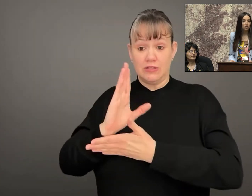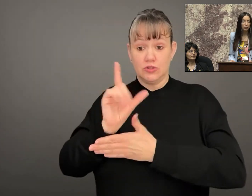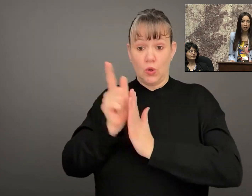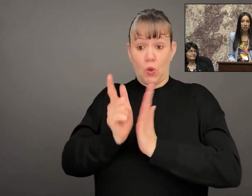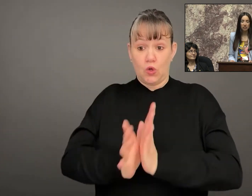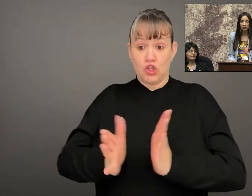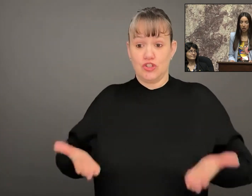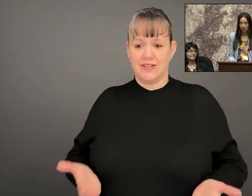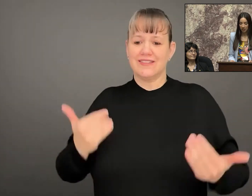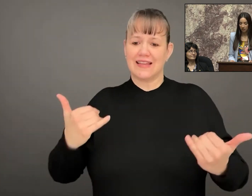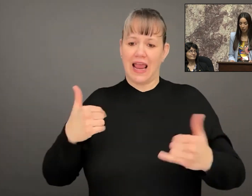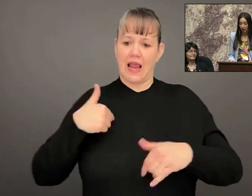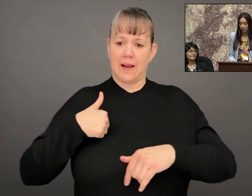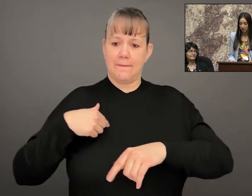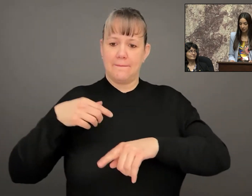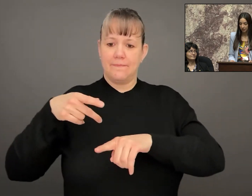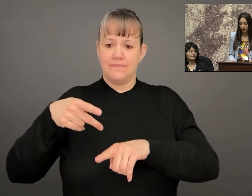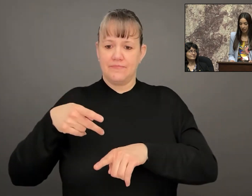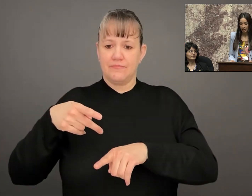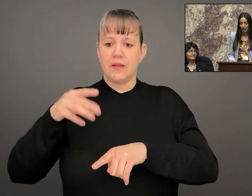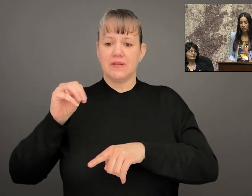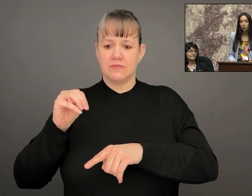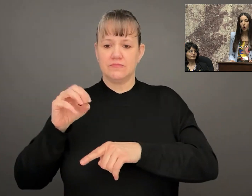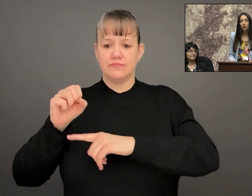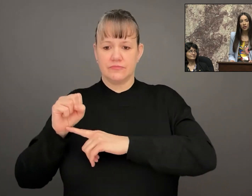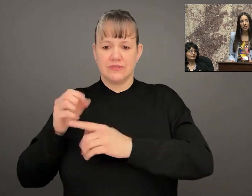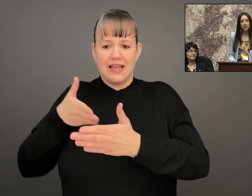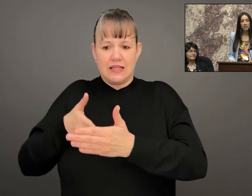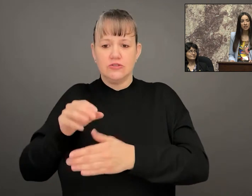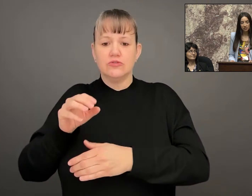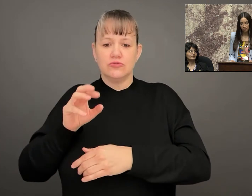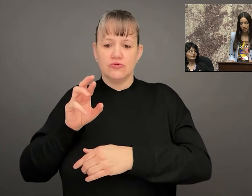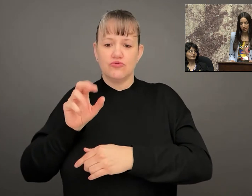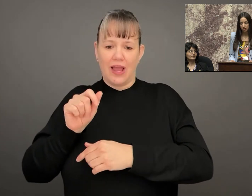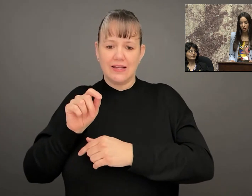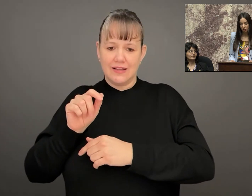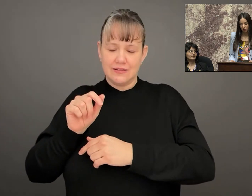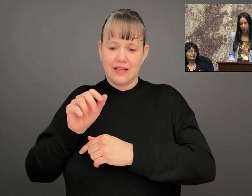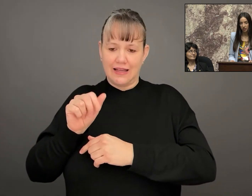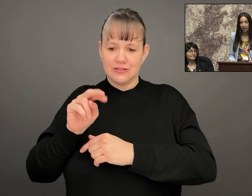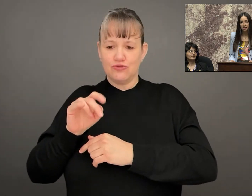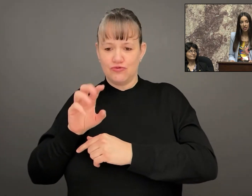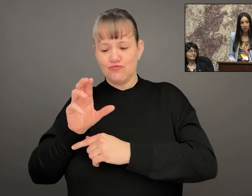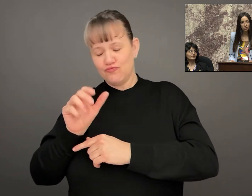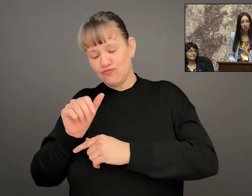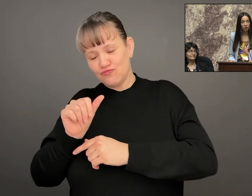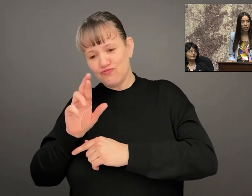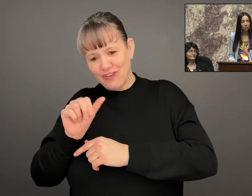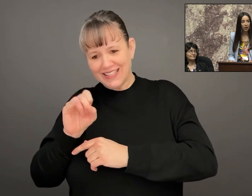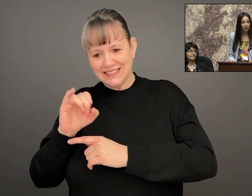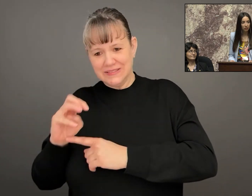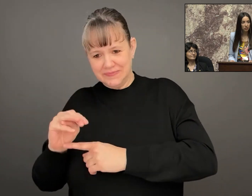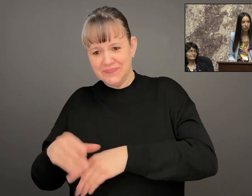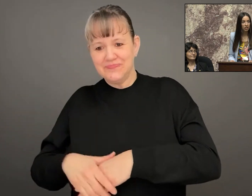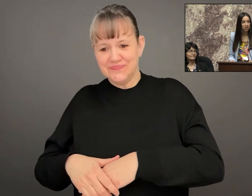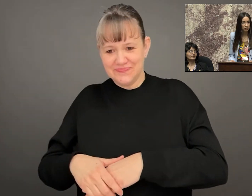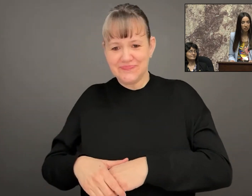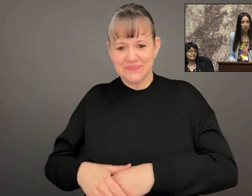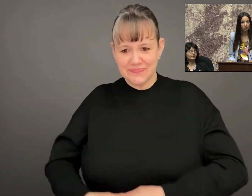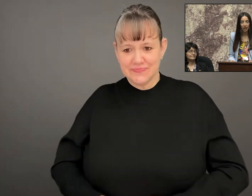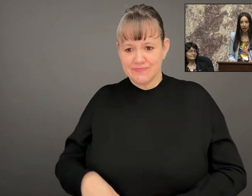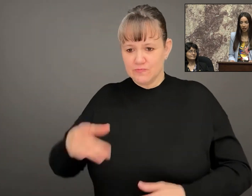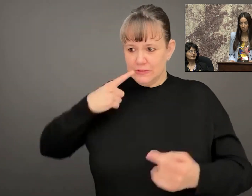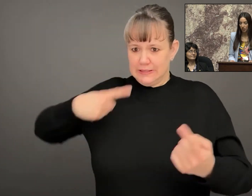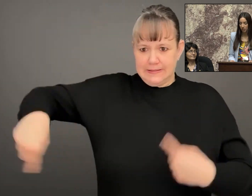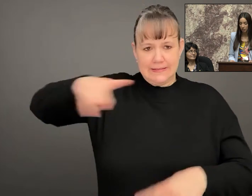that discrimination is not a thing of the past. It is woven into the systems and structures that continue to create barriers for